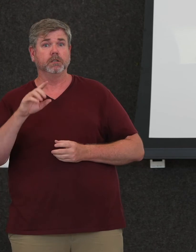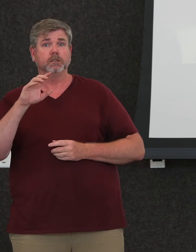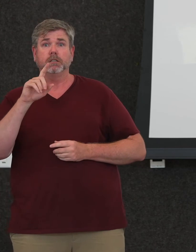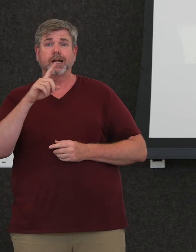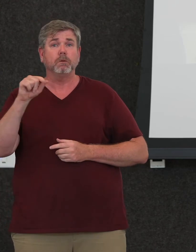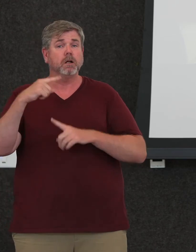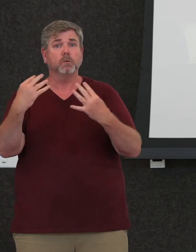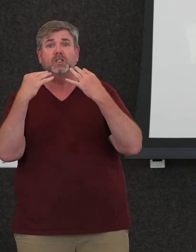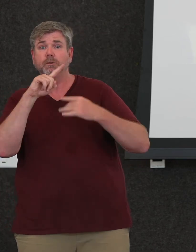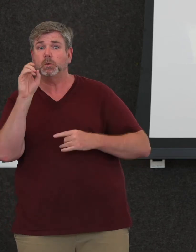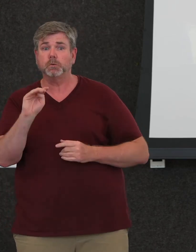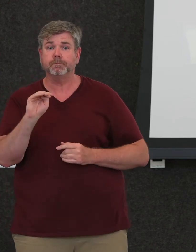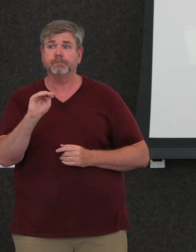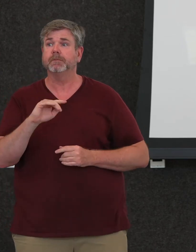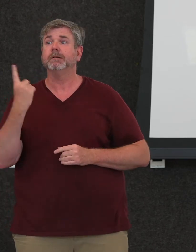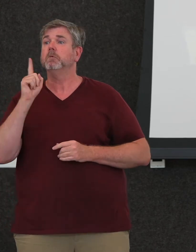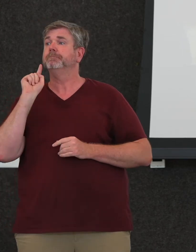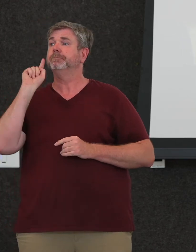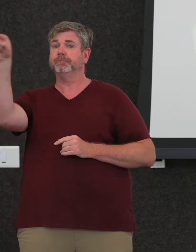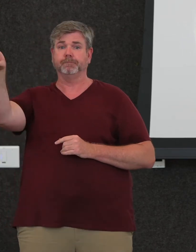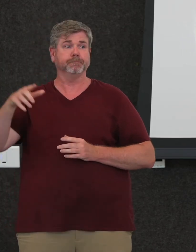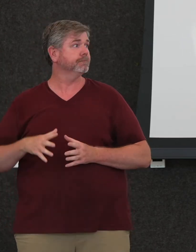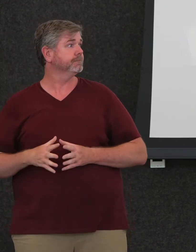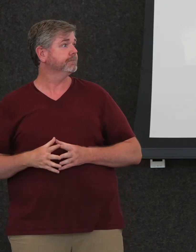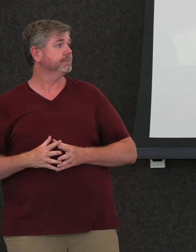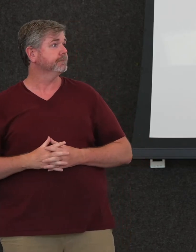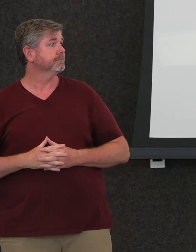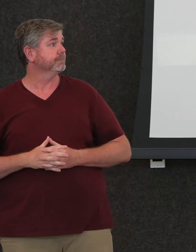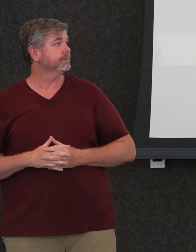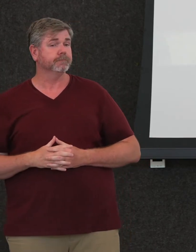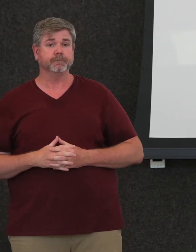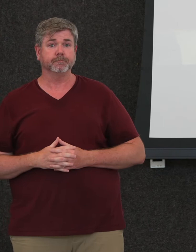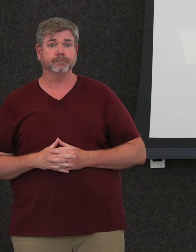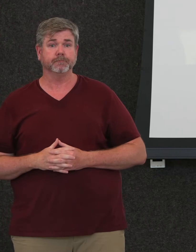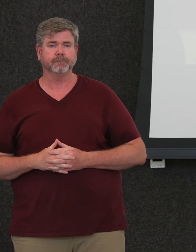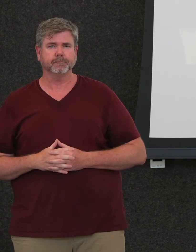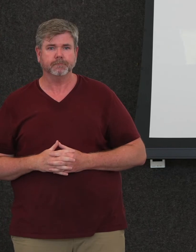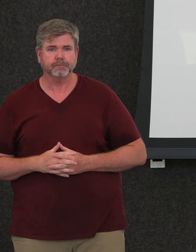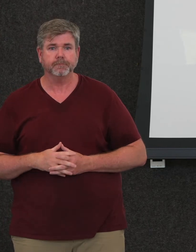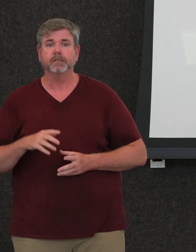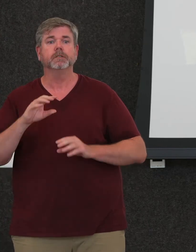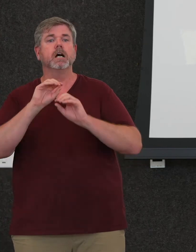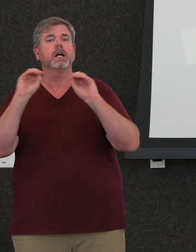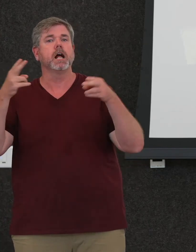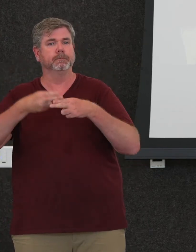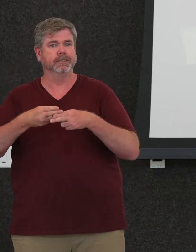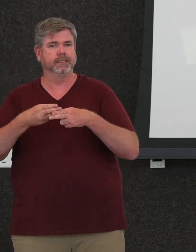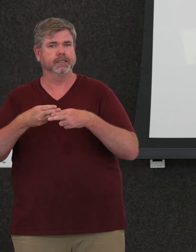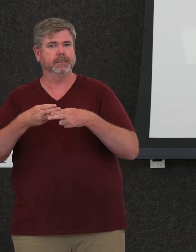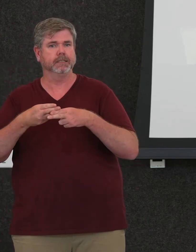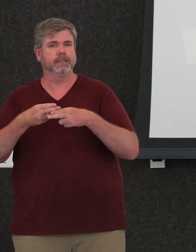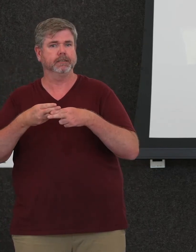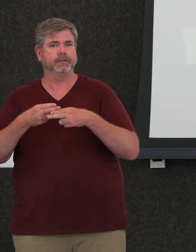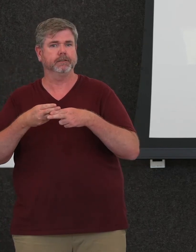back to you, okay? Okay. All right, this is an anonymous attendant. Did you find high school or college-age